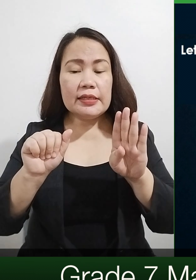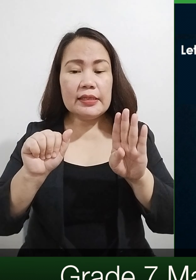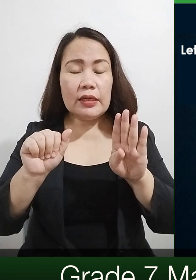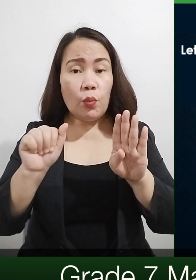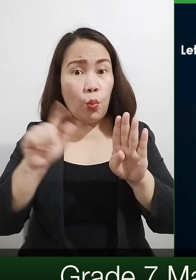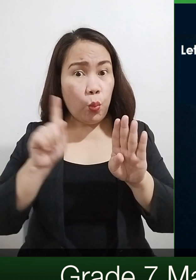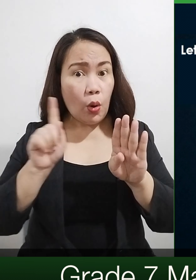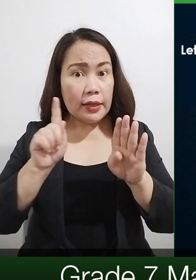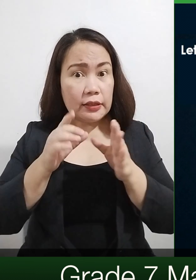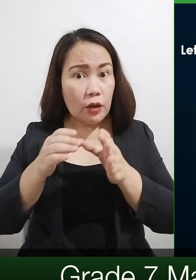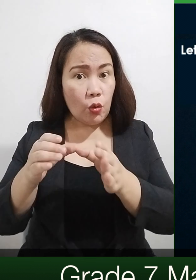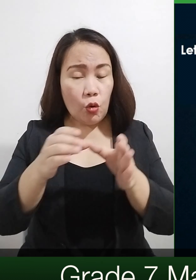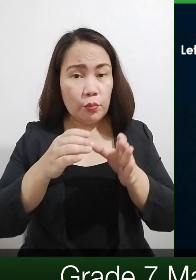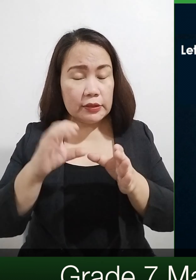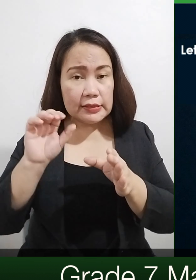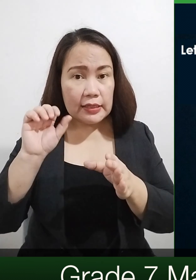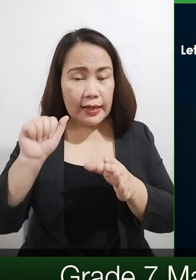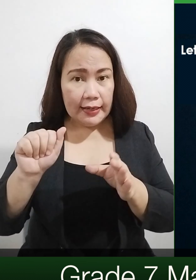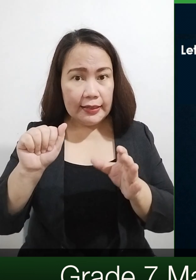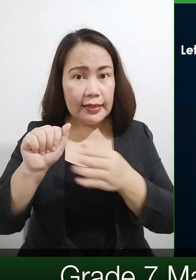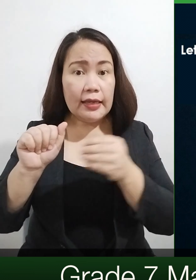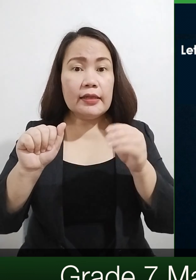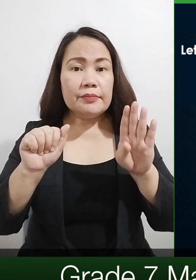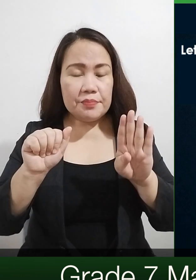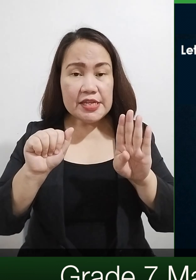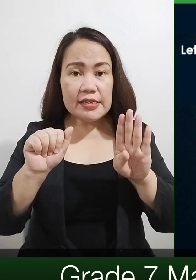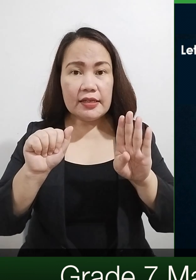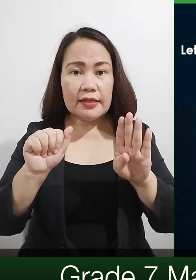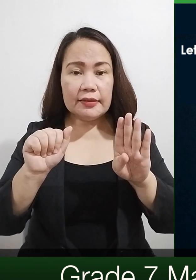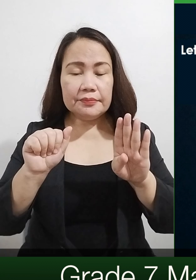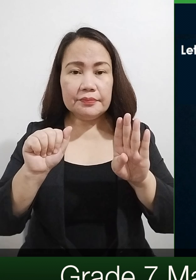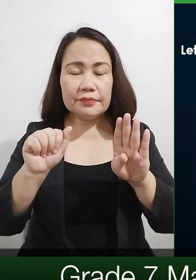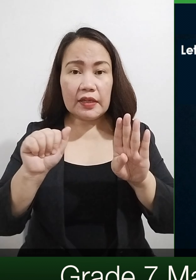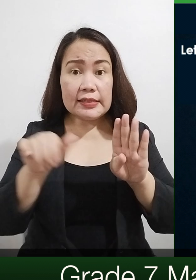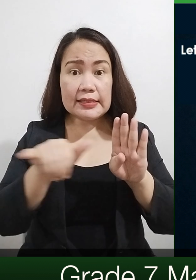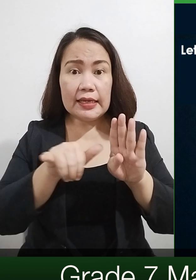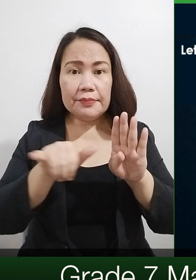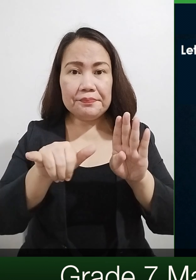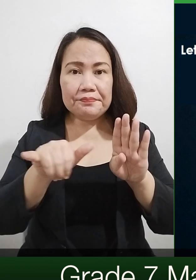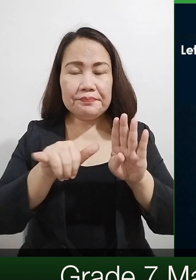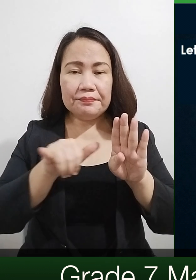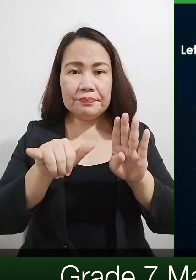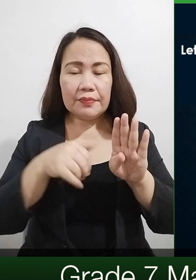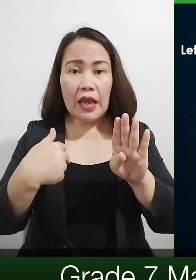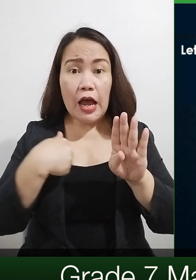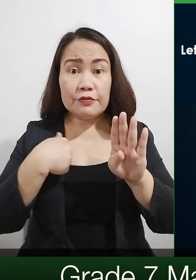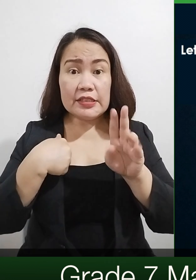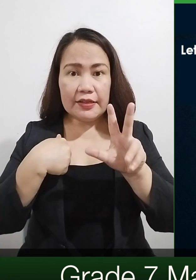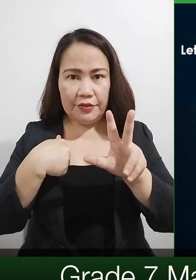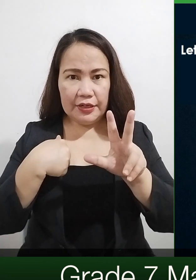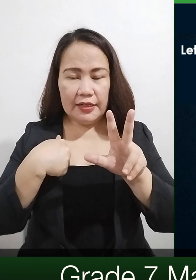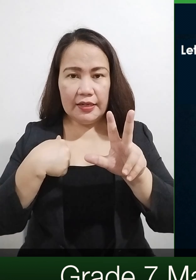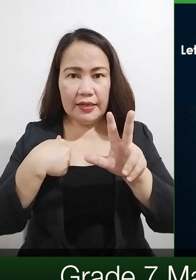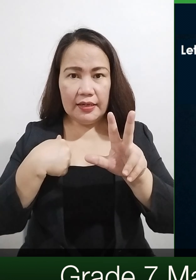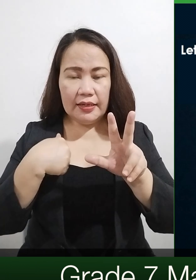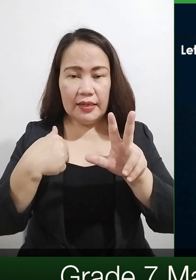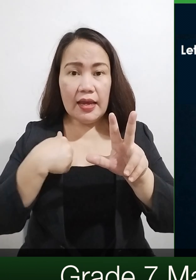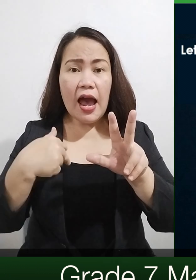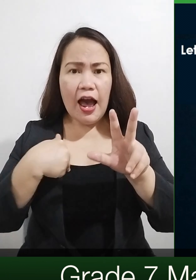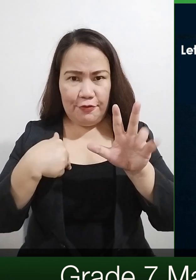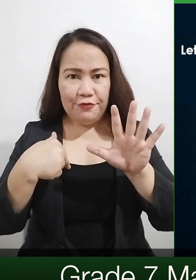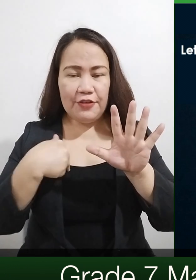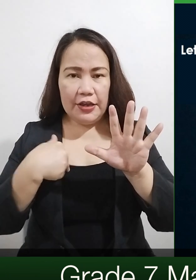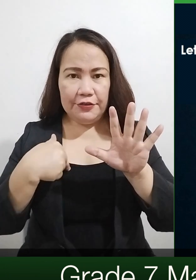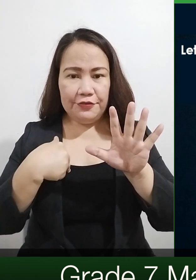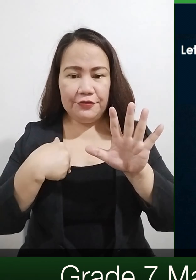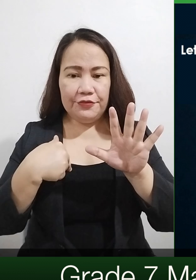anong meron sa A na meron kay B. And that is, pareho silang may 3, pareho silang may 5. So,